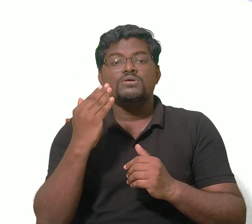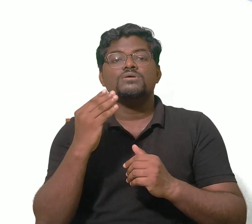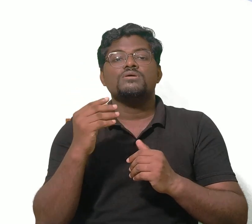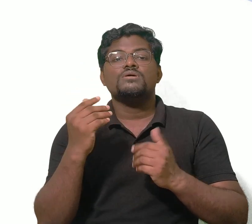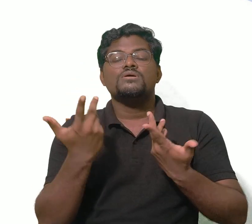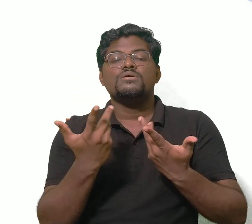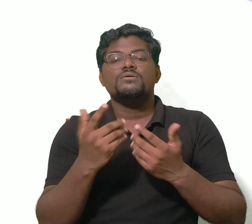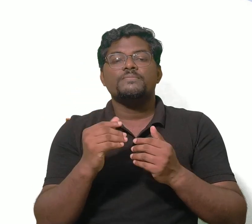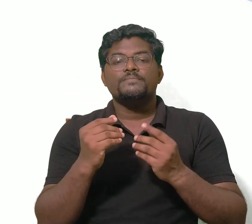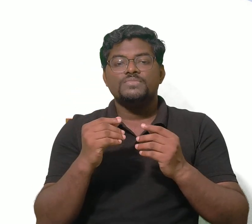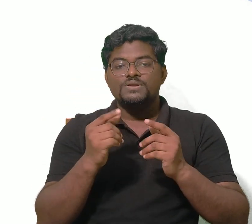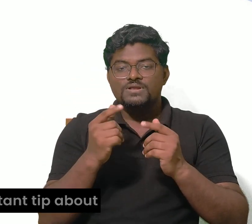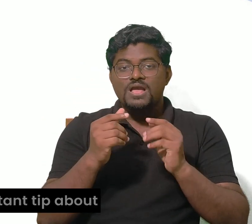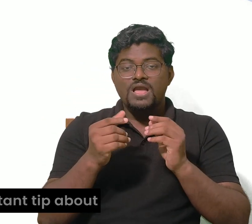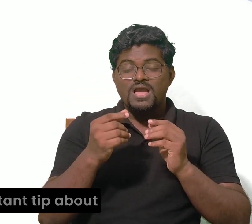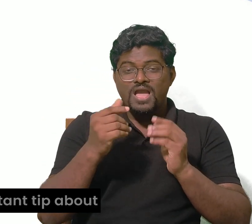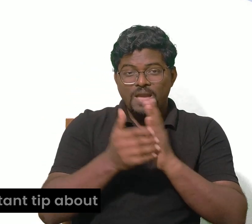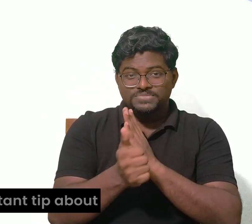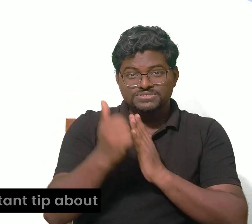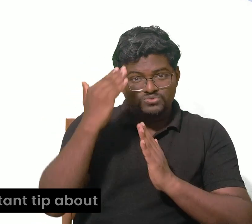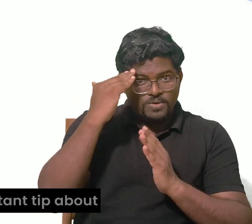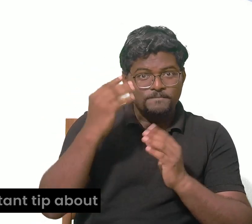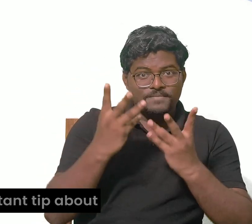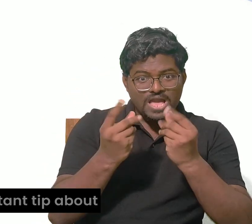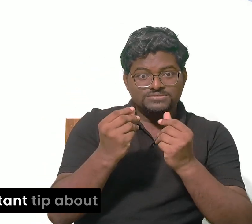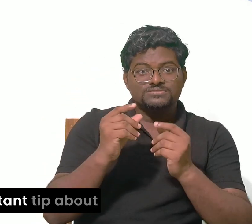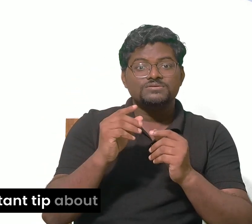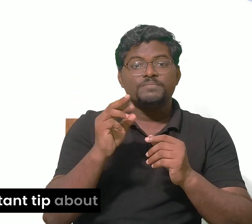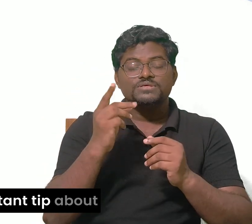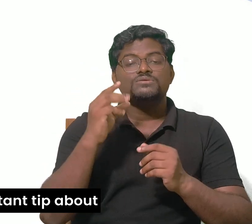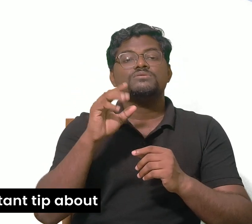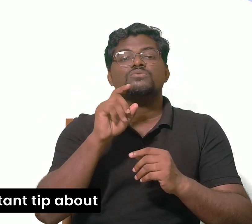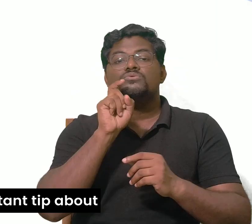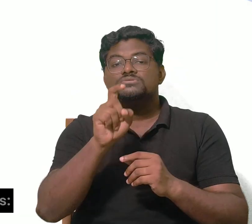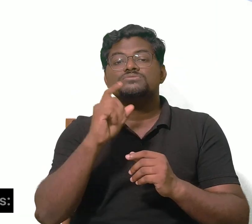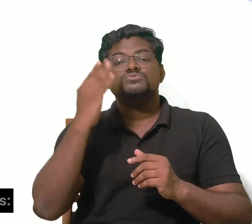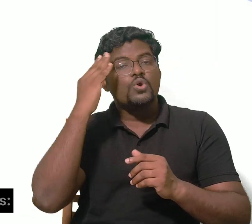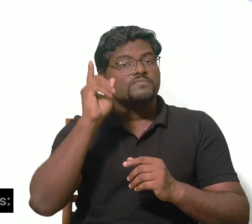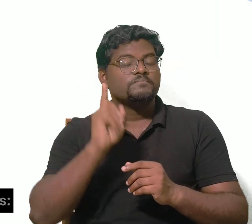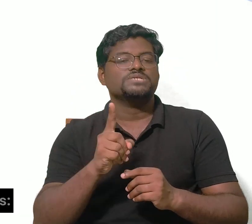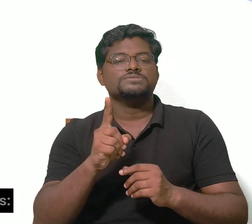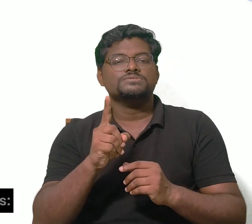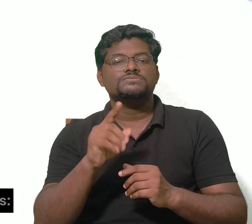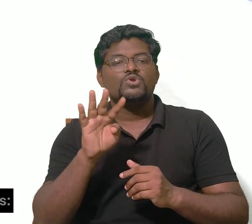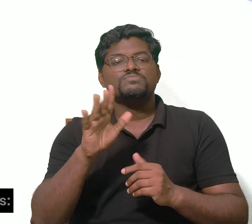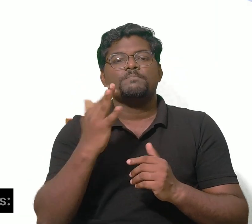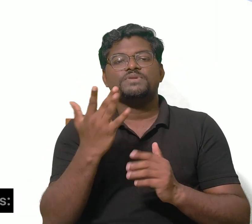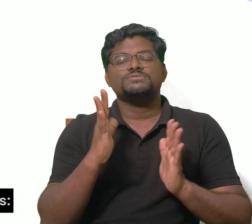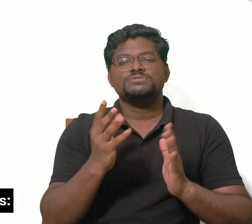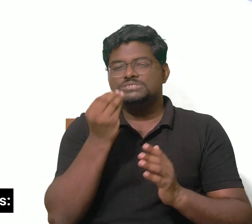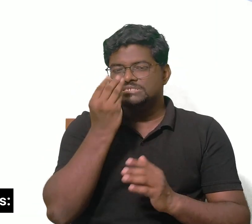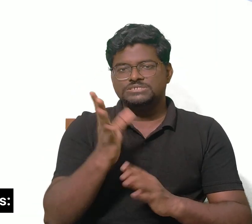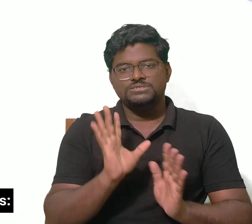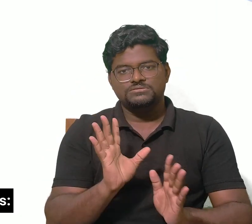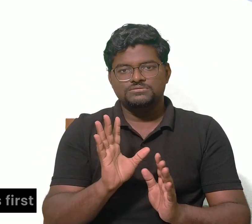share few things. This aptitude ability, normally how they will ask, no? First,